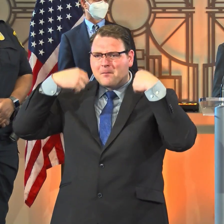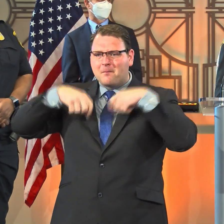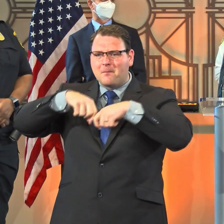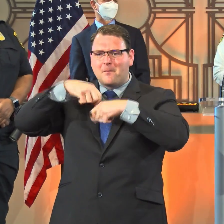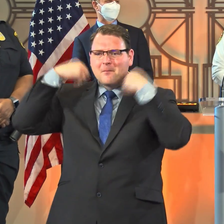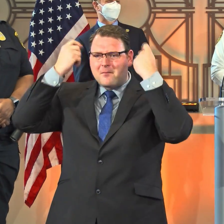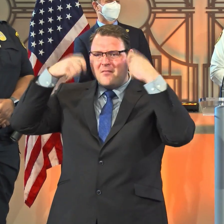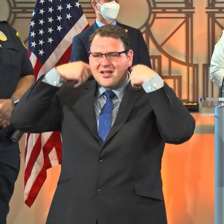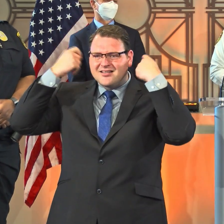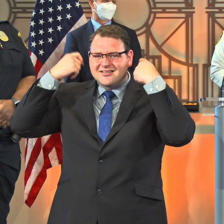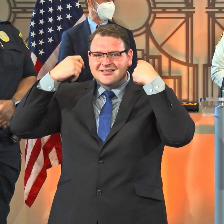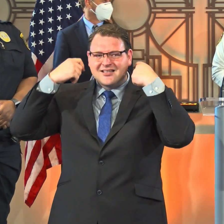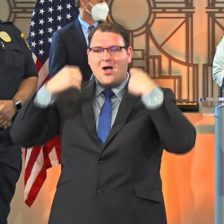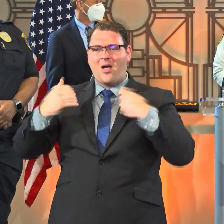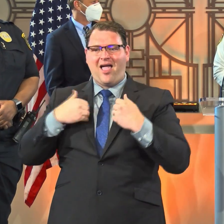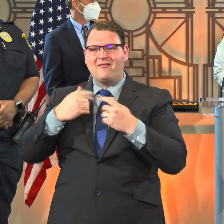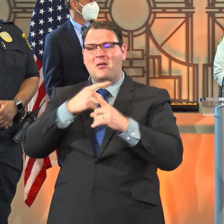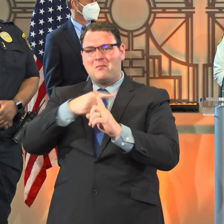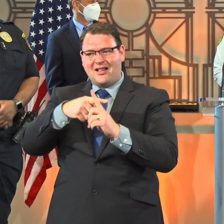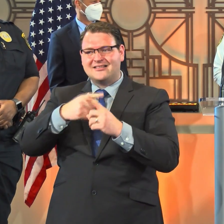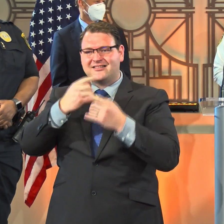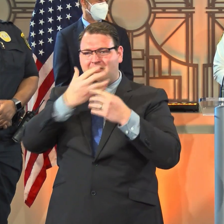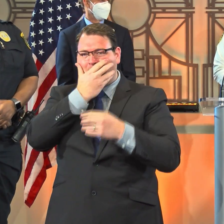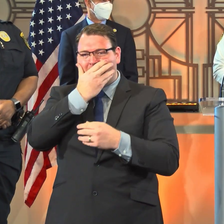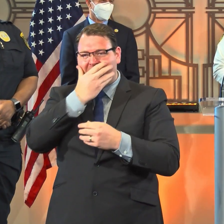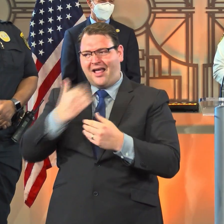Okay, he has his bandana.